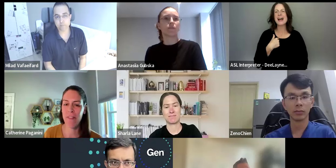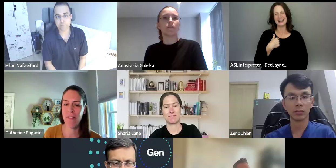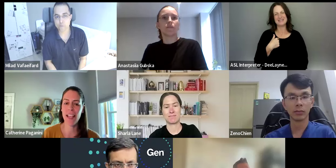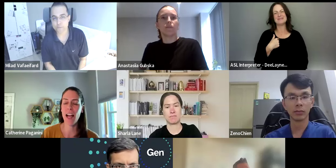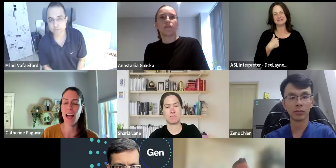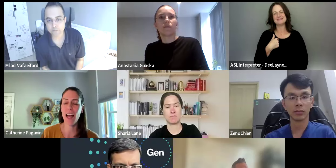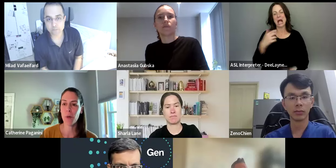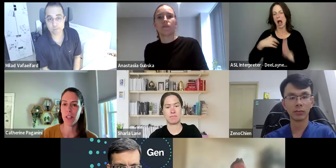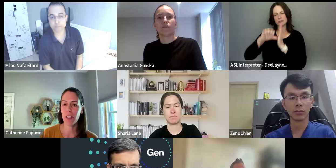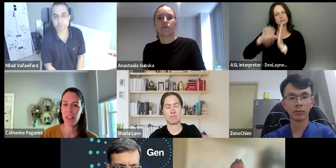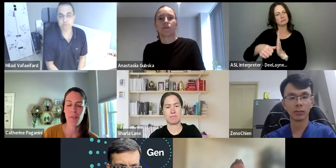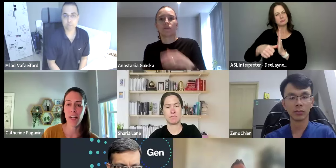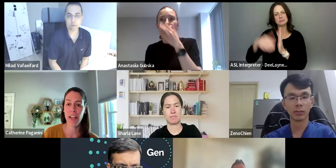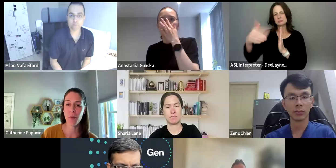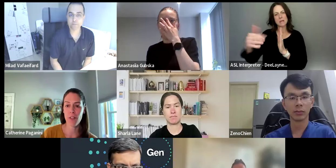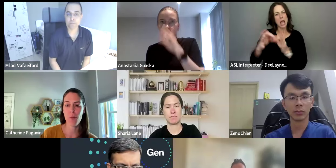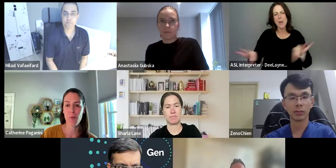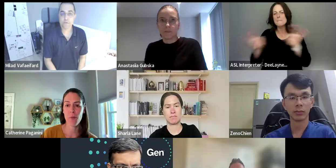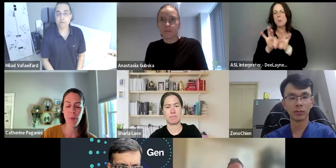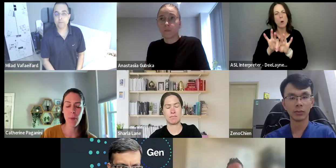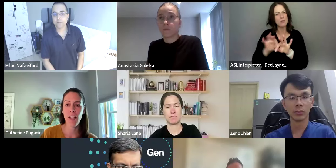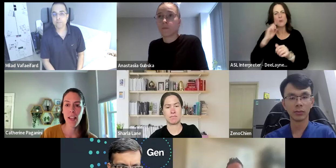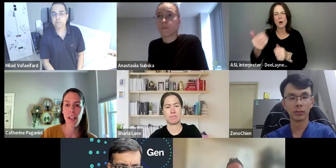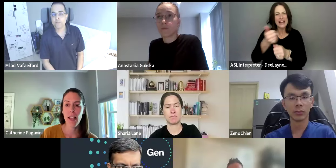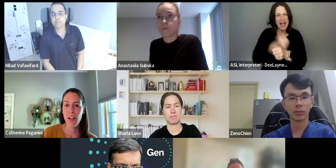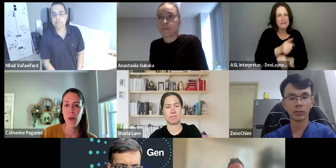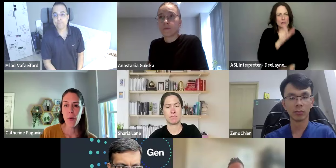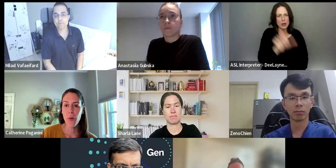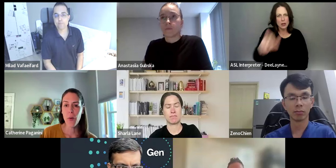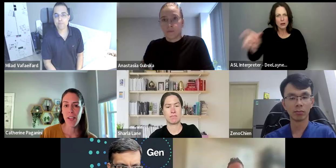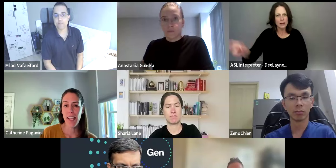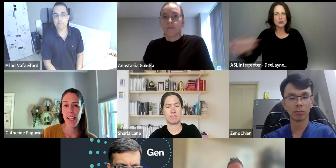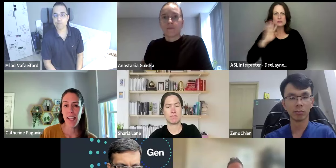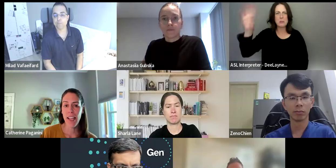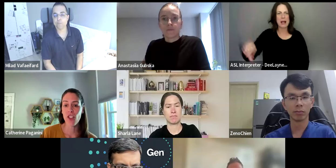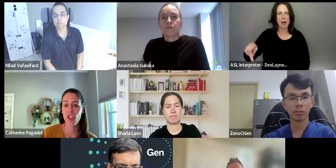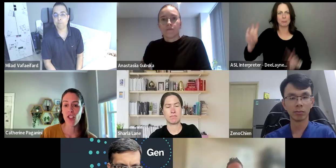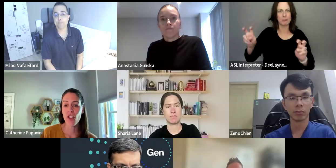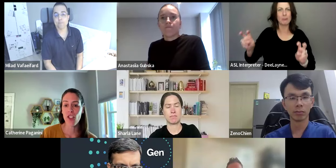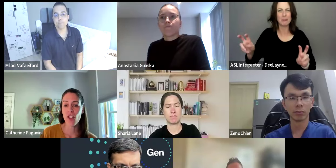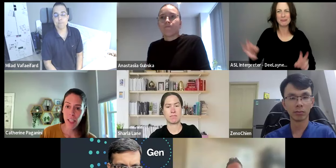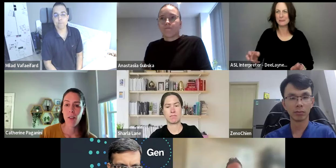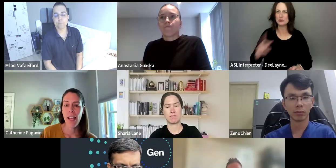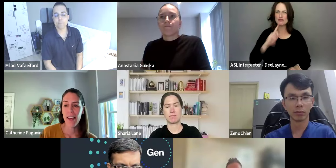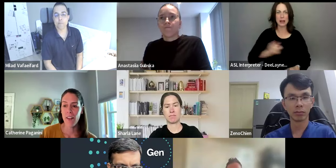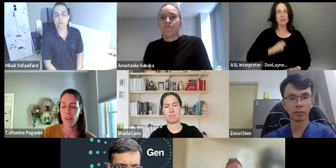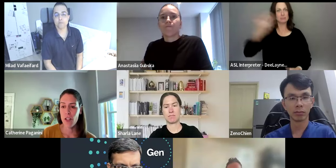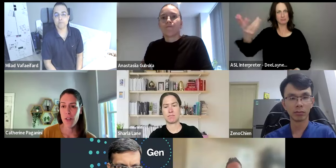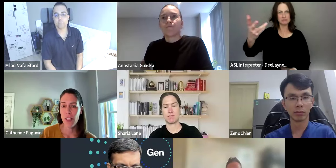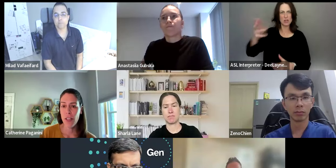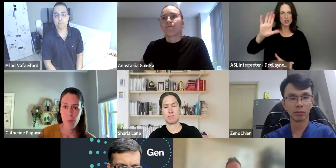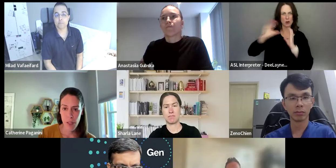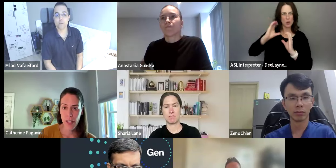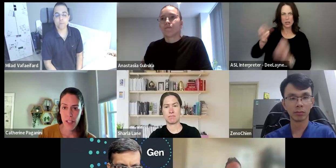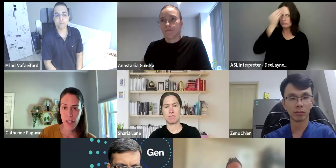I just want to emphasize how important it is for everyone to speak up. And I know it can be draining. You